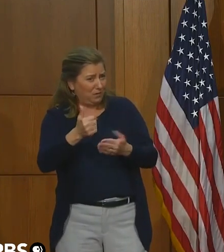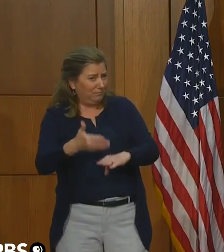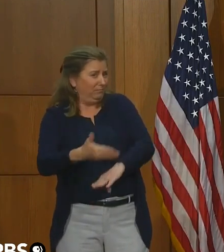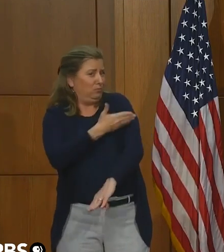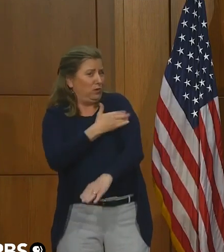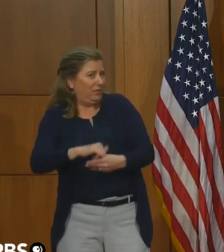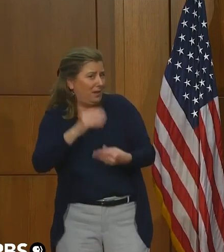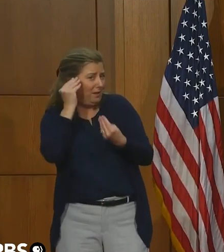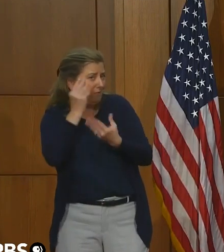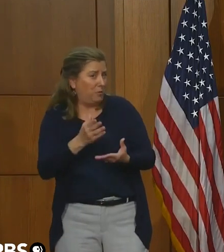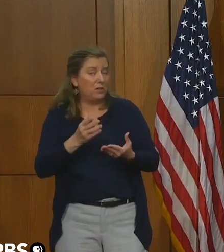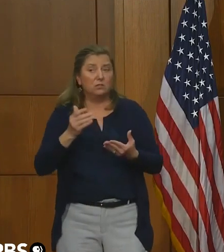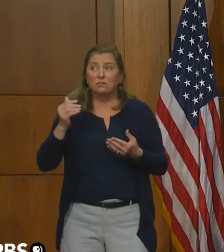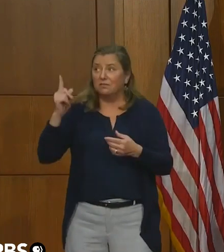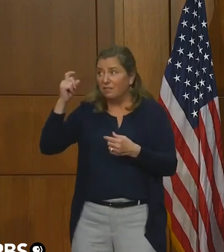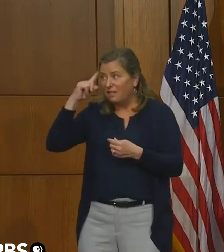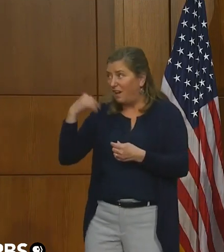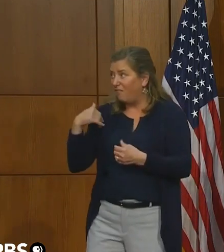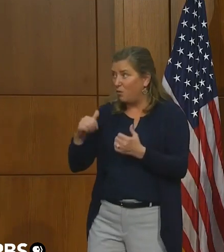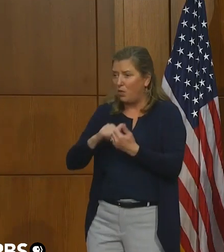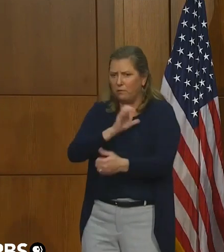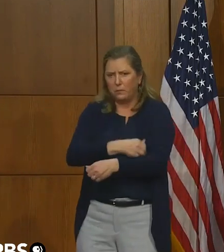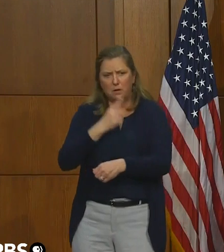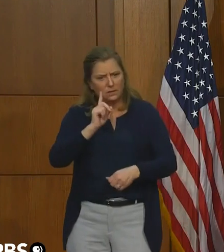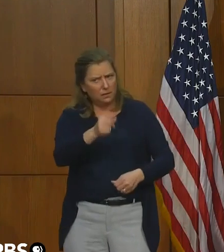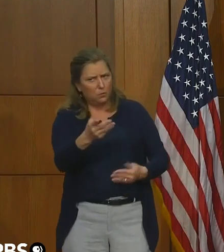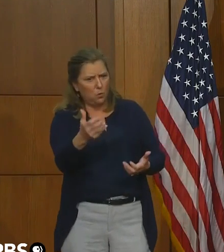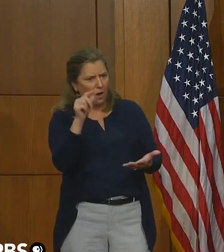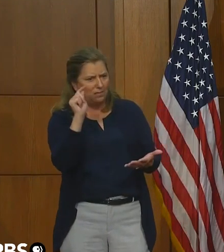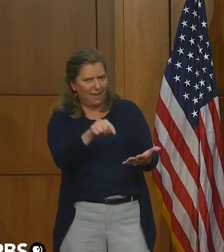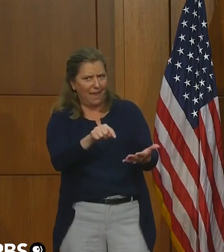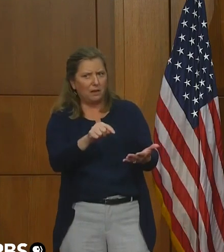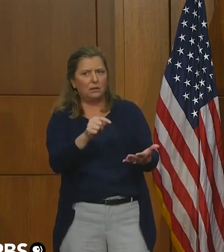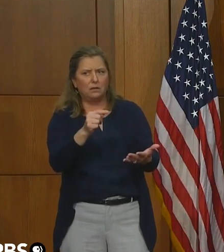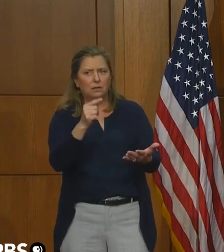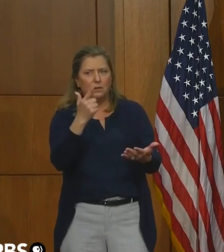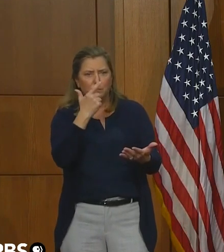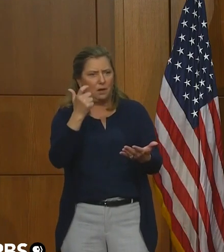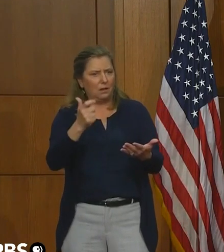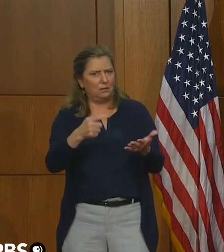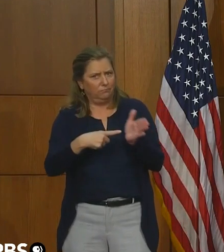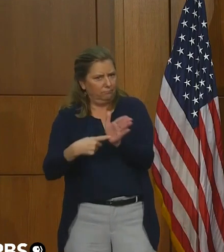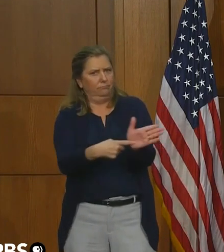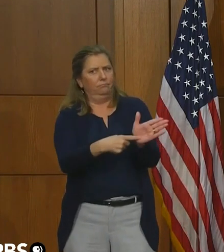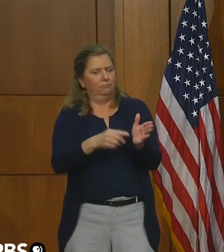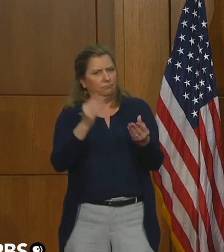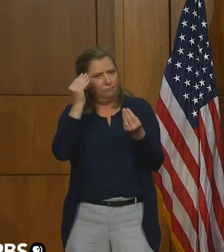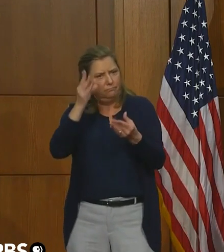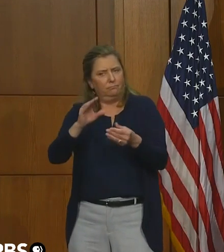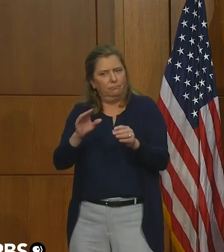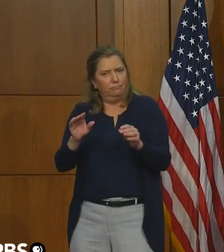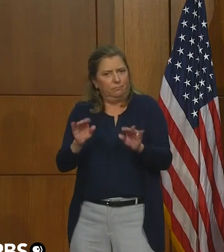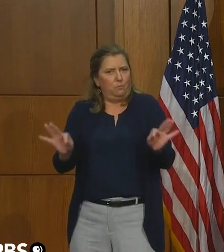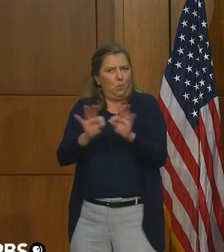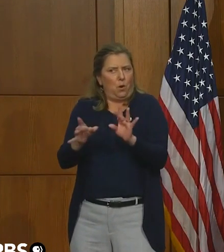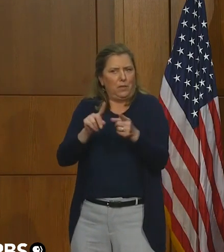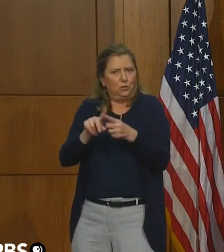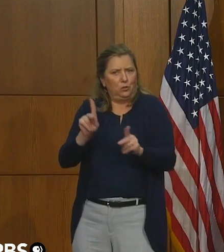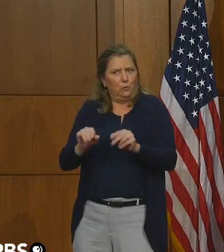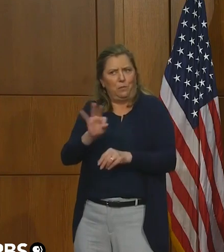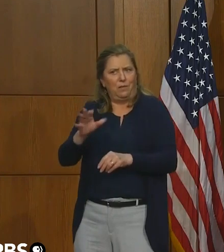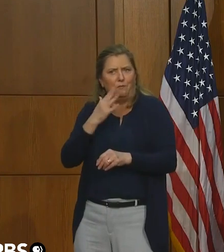The governor in all of his power saying, hey, we want this data because it sends a broad message to people of color in Virginia? I